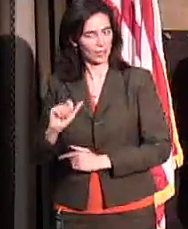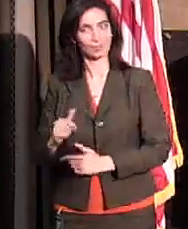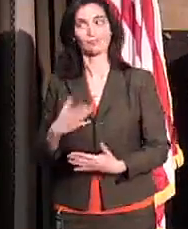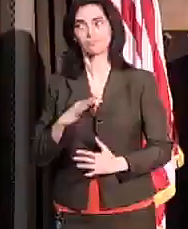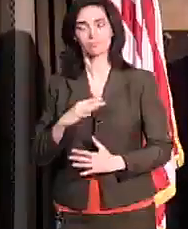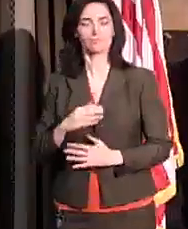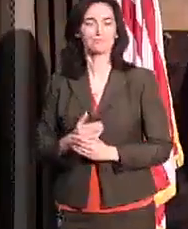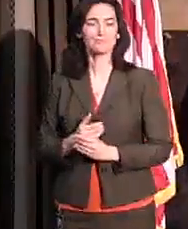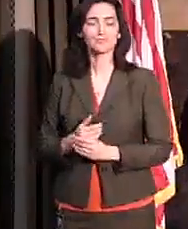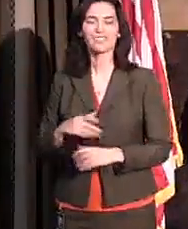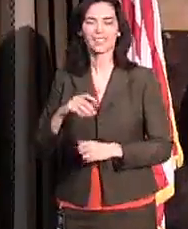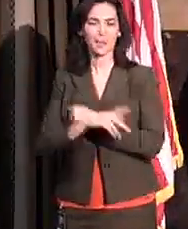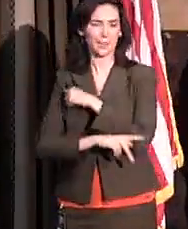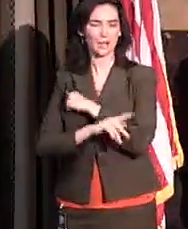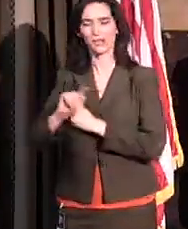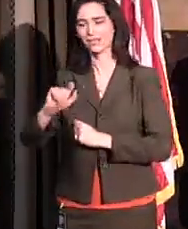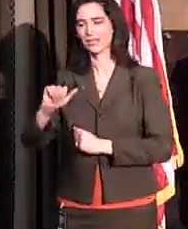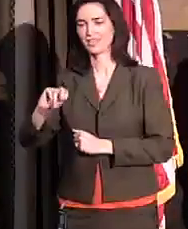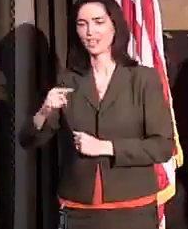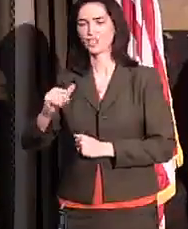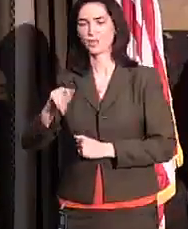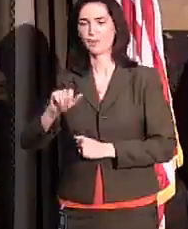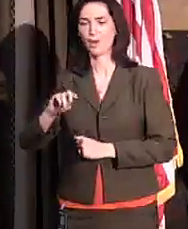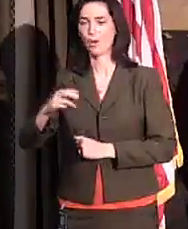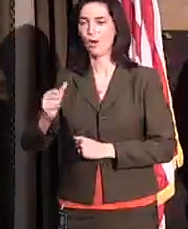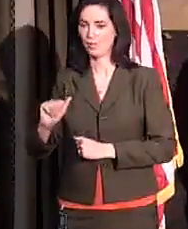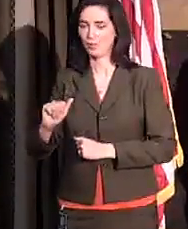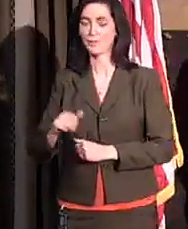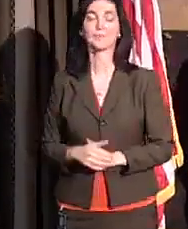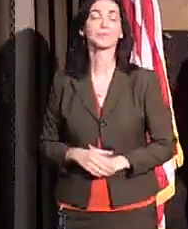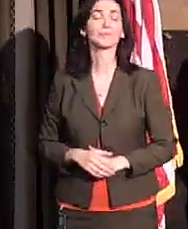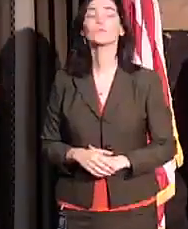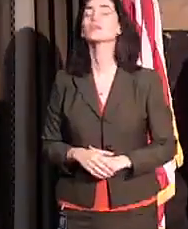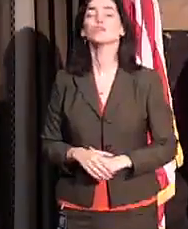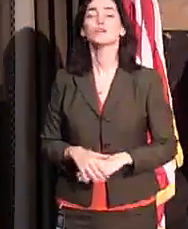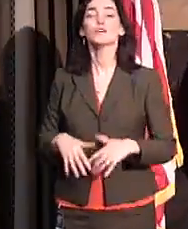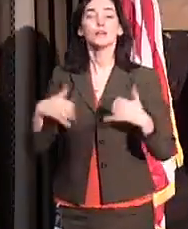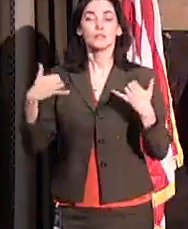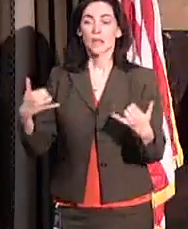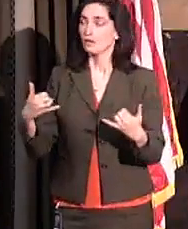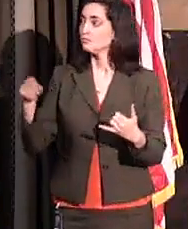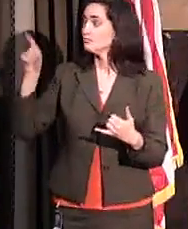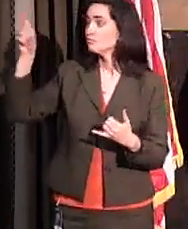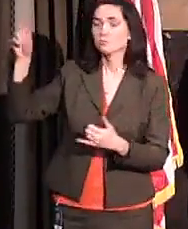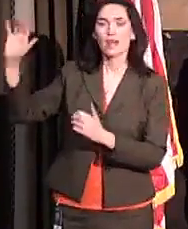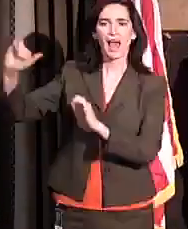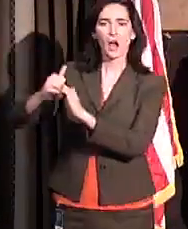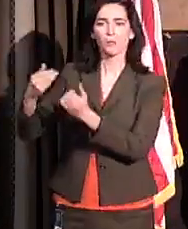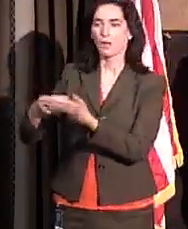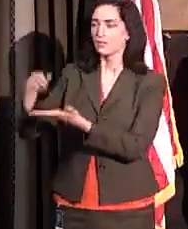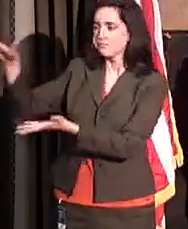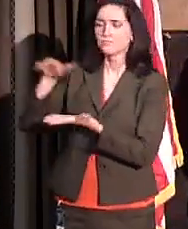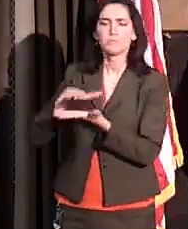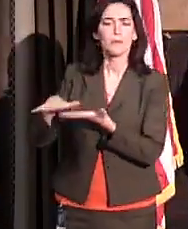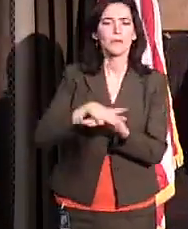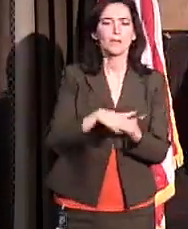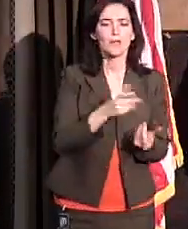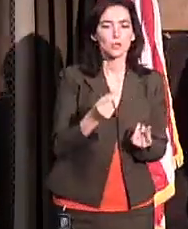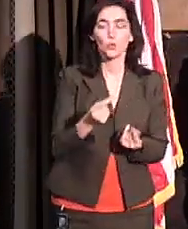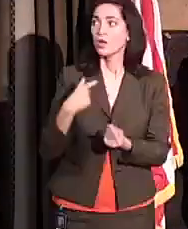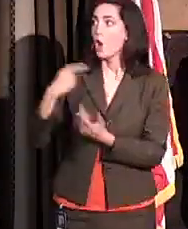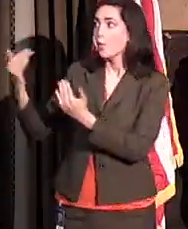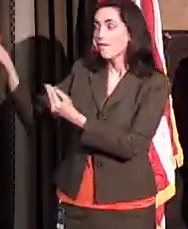Parish. Although we are still obviously waiting on certain guidance regarding the spending of these dollars,